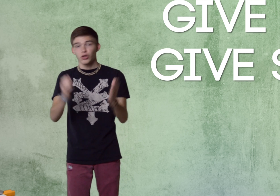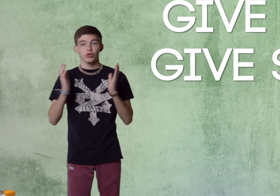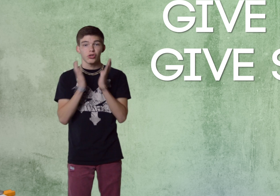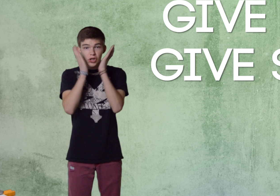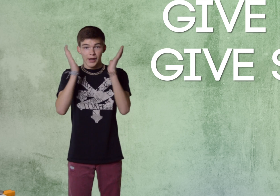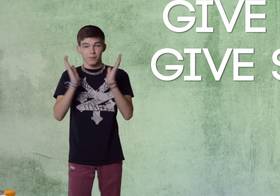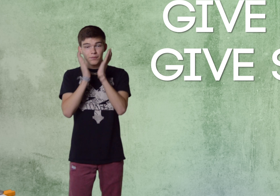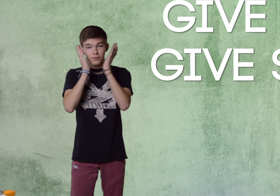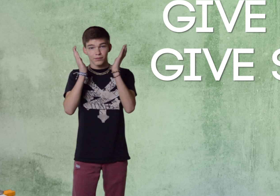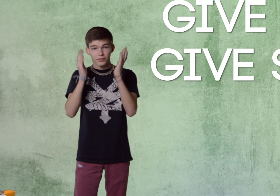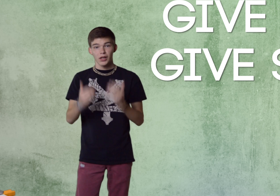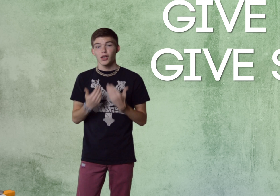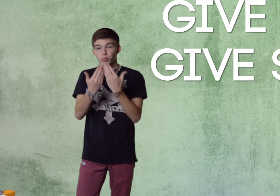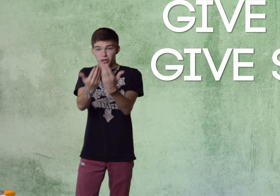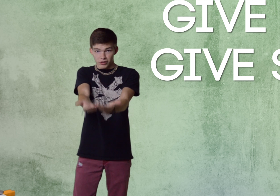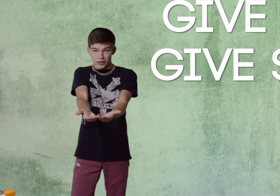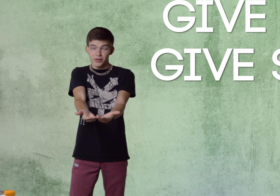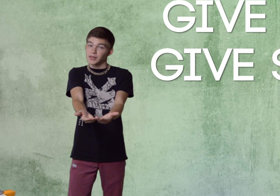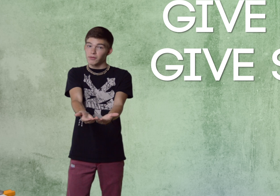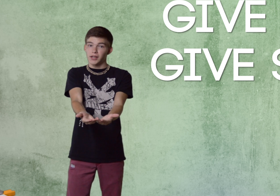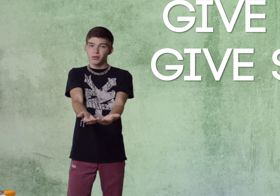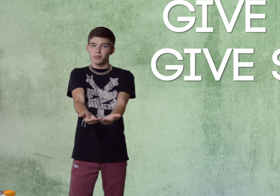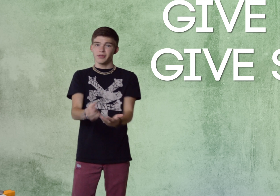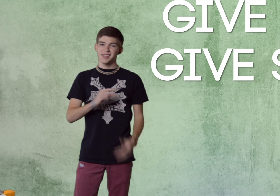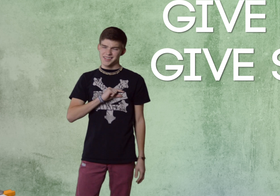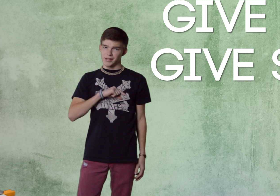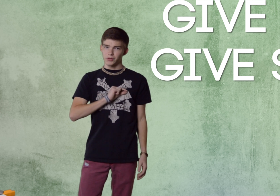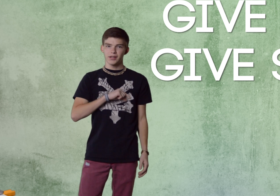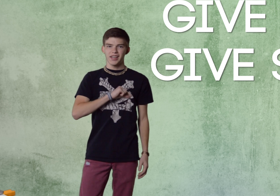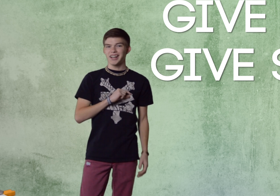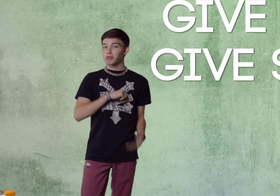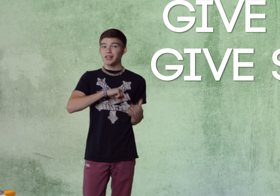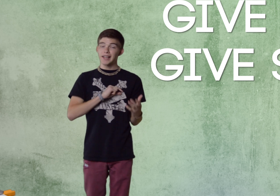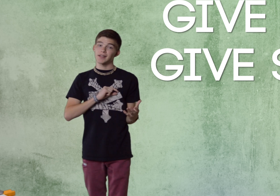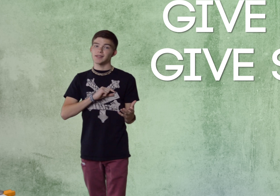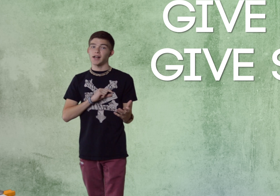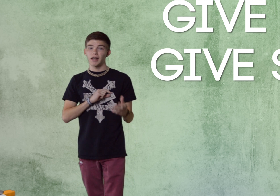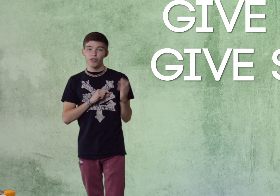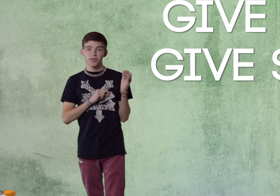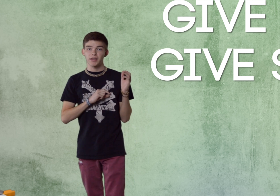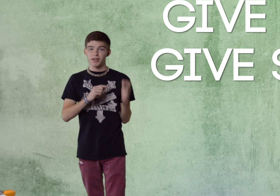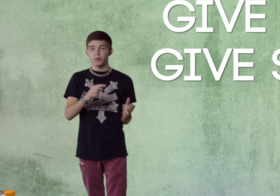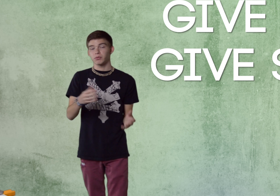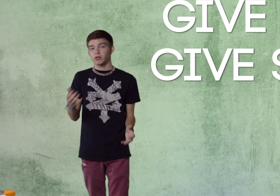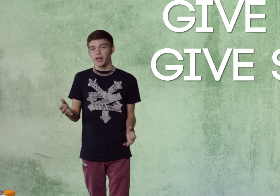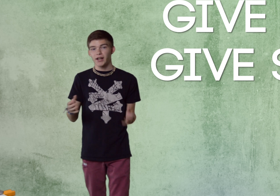your shame. Bring your guilt. Instead of guilt, this is guilt. And I didn't really like that sign, and I thought that guilt and regret kind of